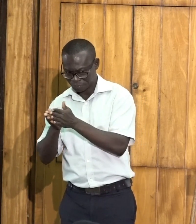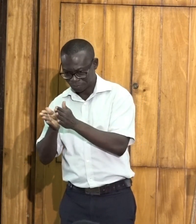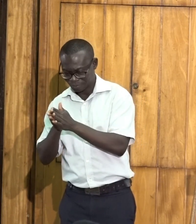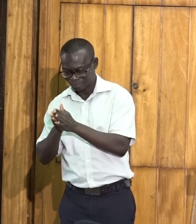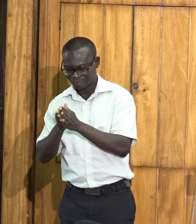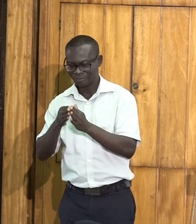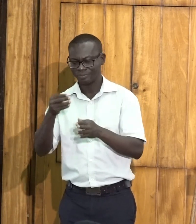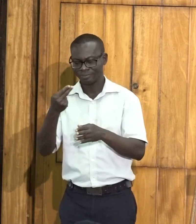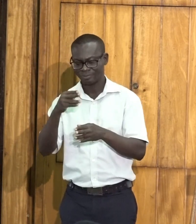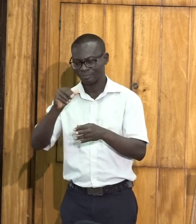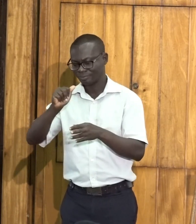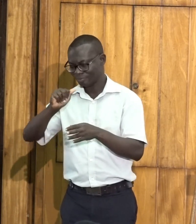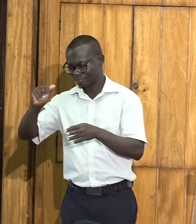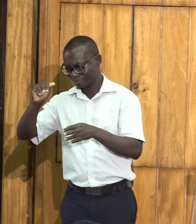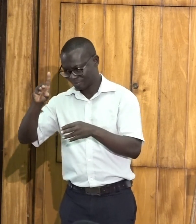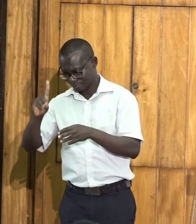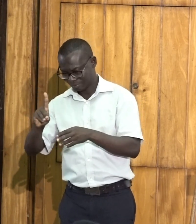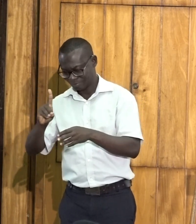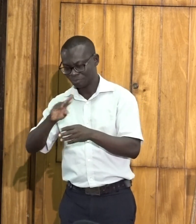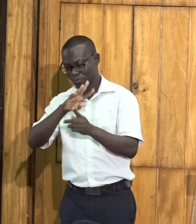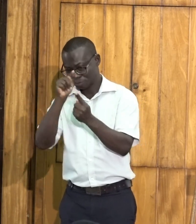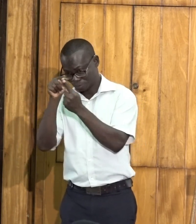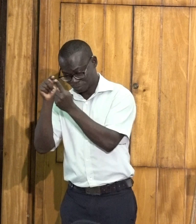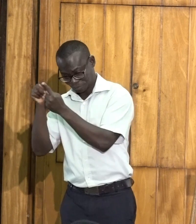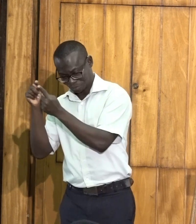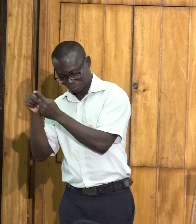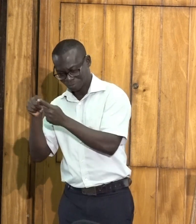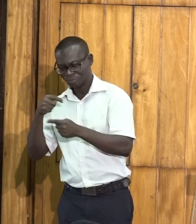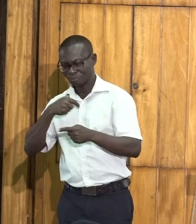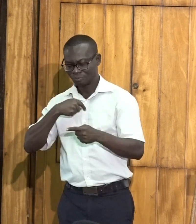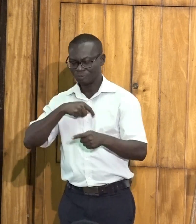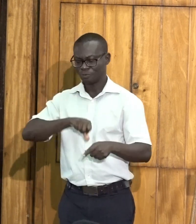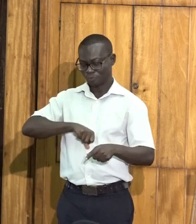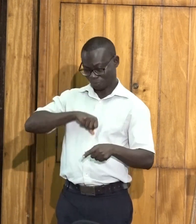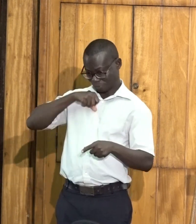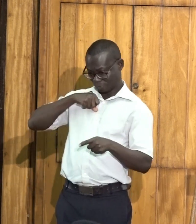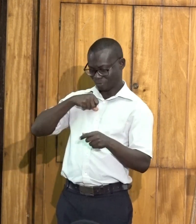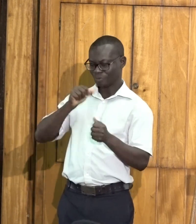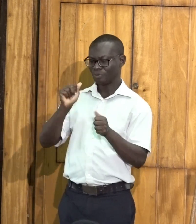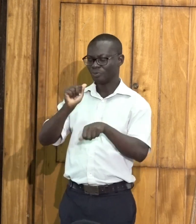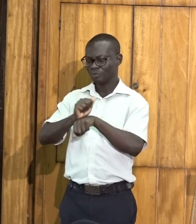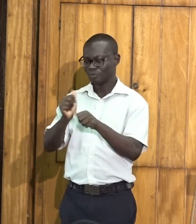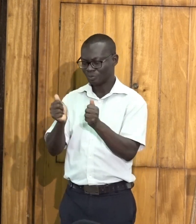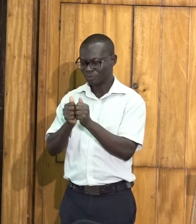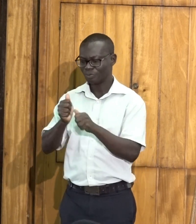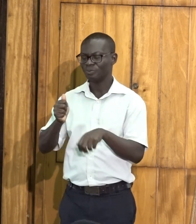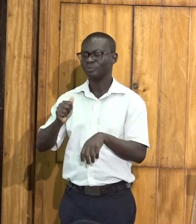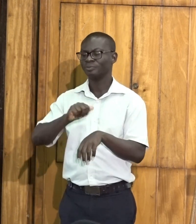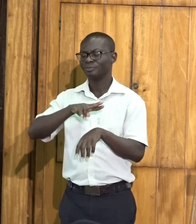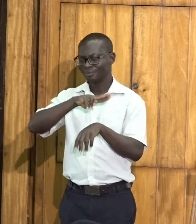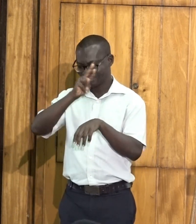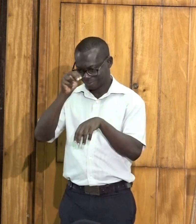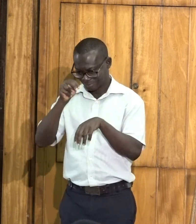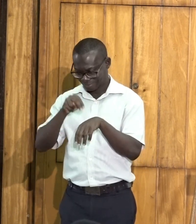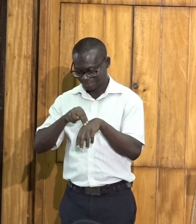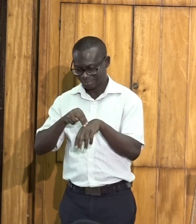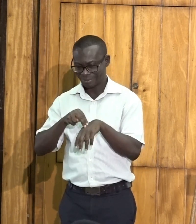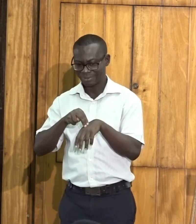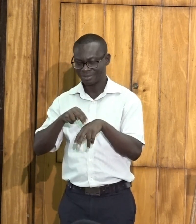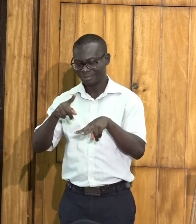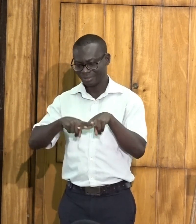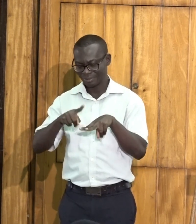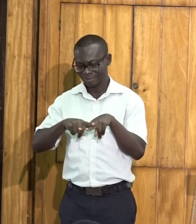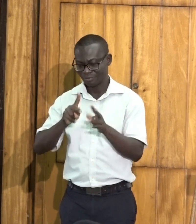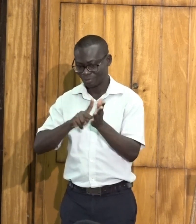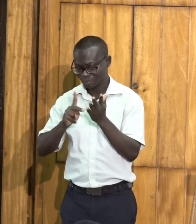indicators. One thing we are very proud of in working with the National HIV Program was decentralization of services.